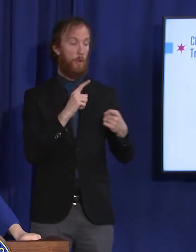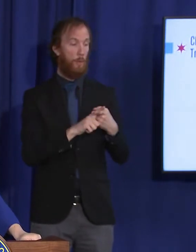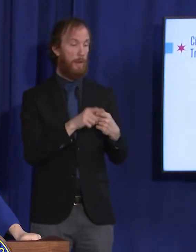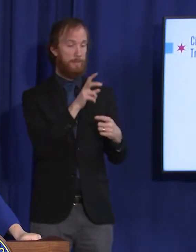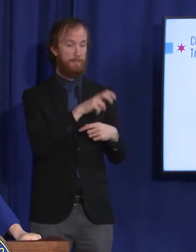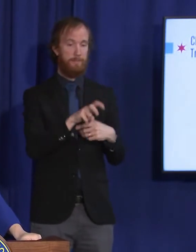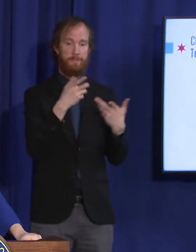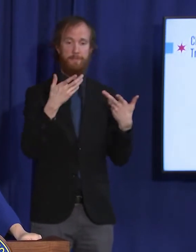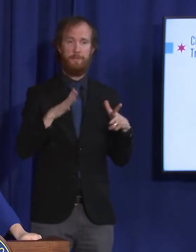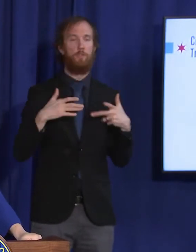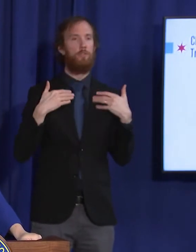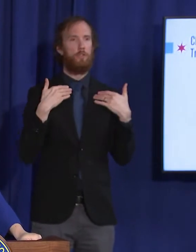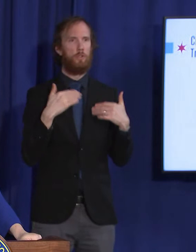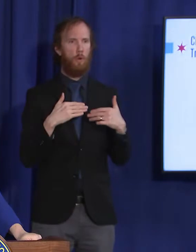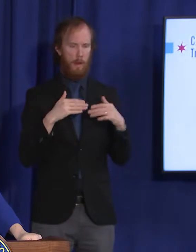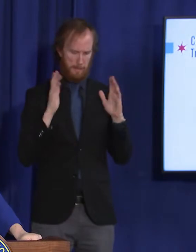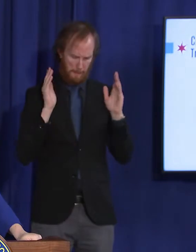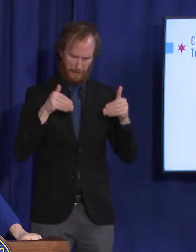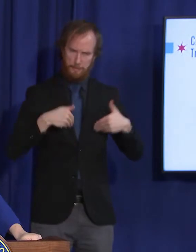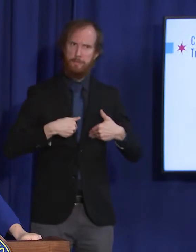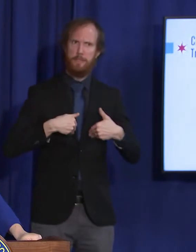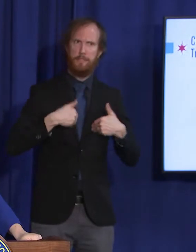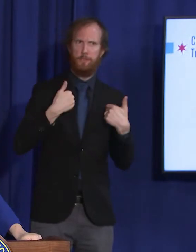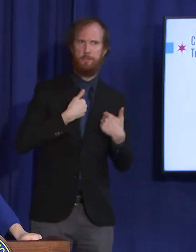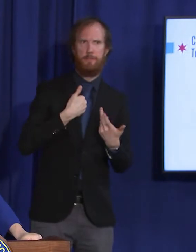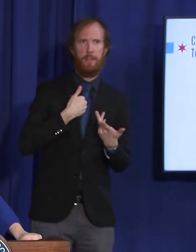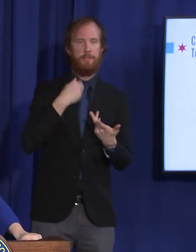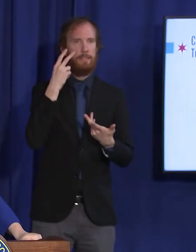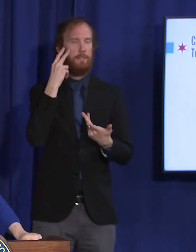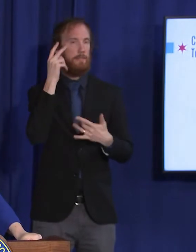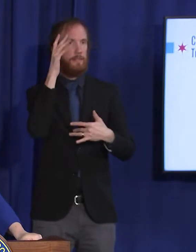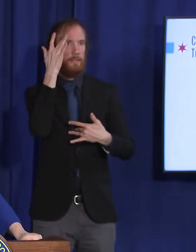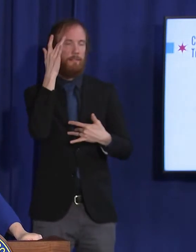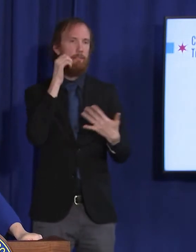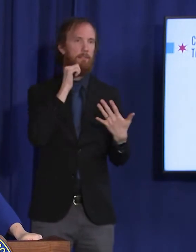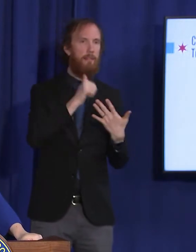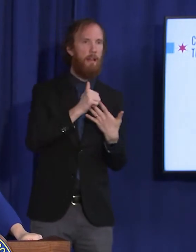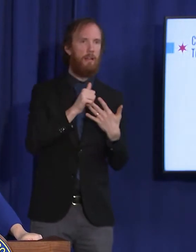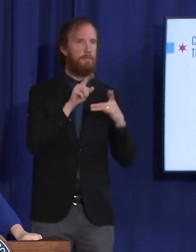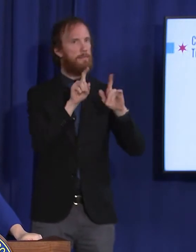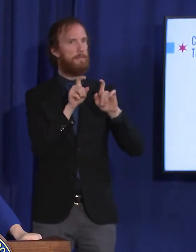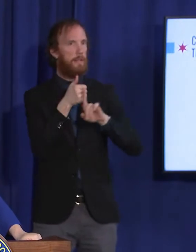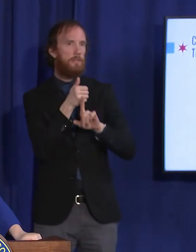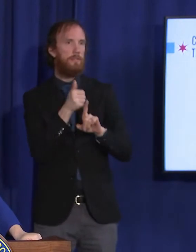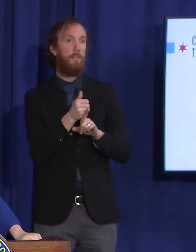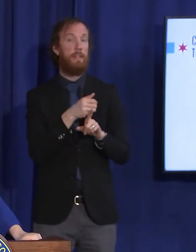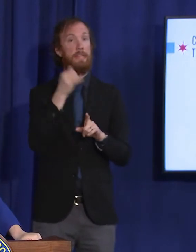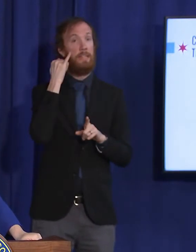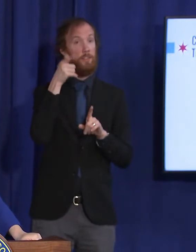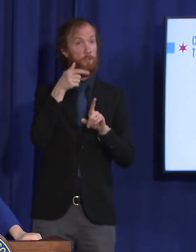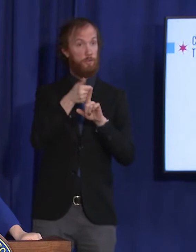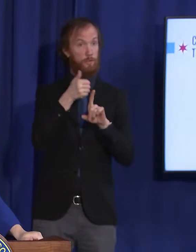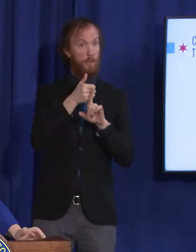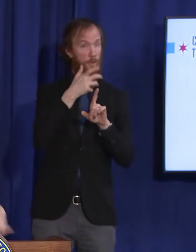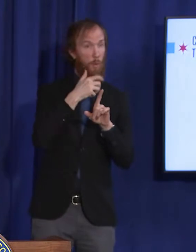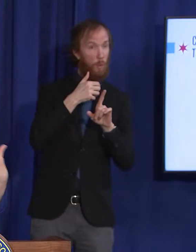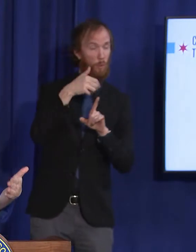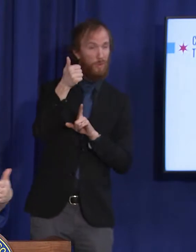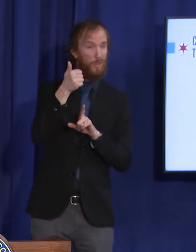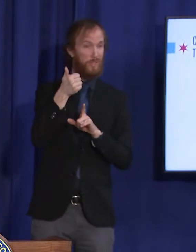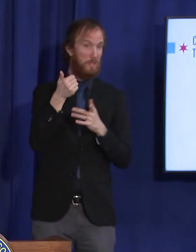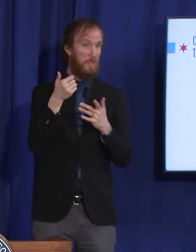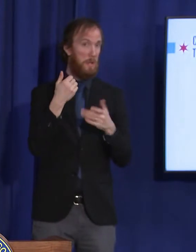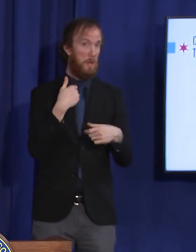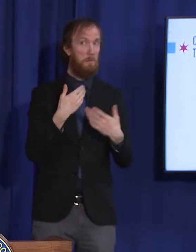isolate and get tested. And if you're older and you're diagnosed with COVID, and make sure you're reaching out right away to a medical provider to see